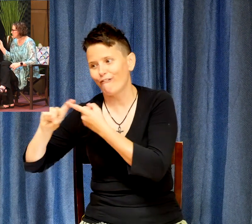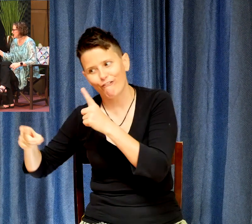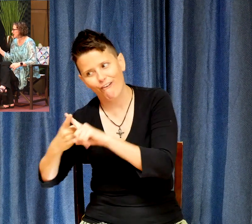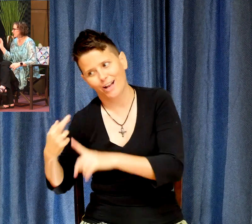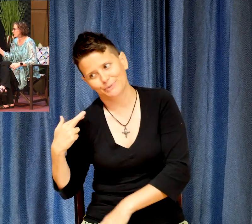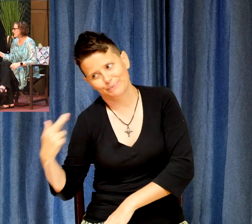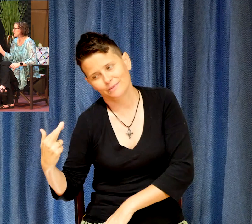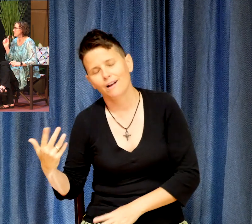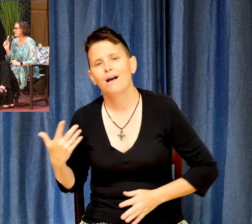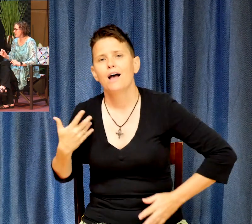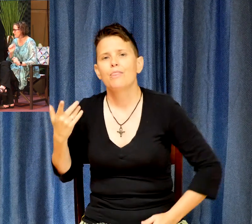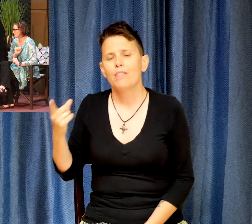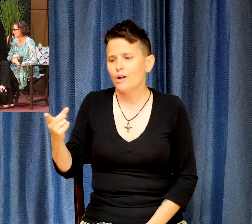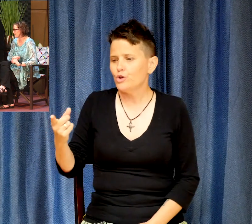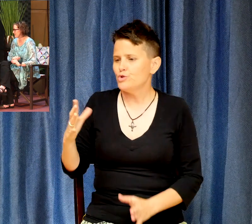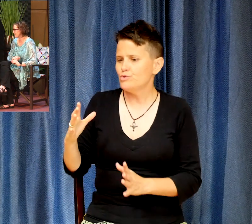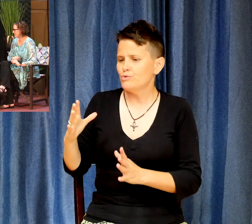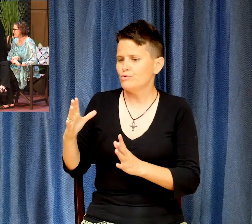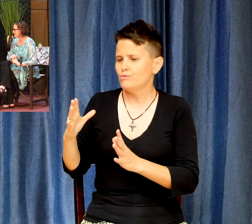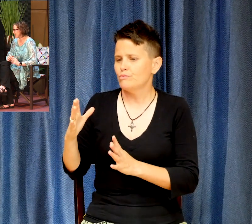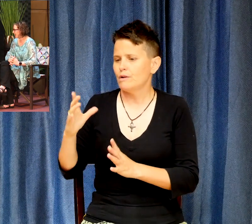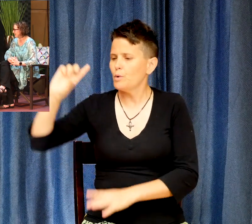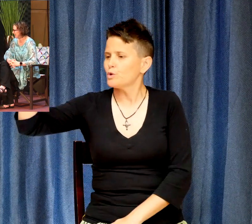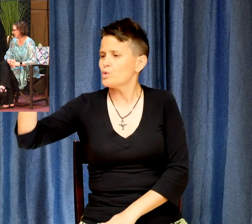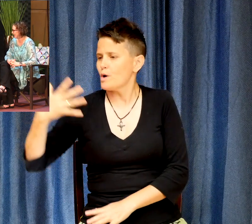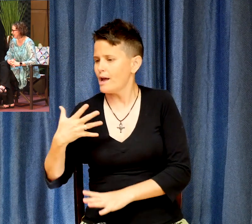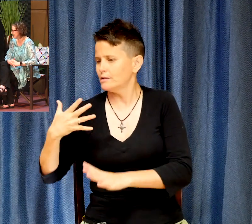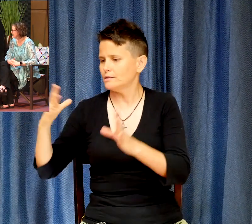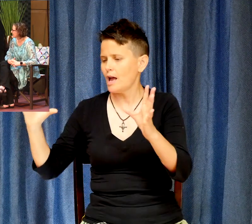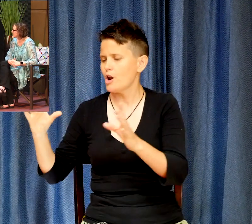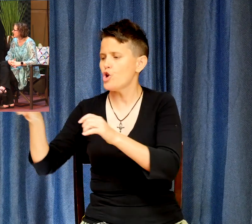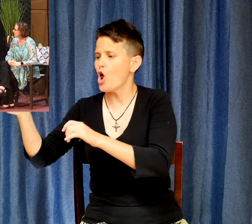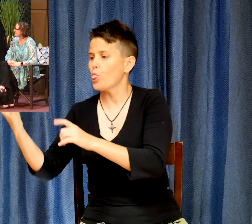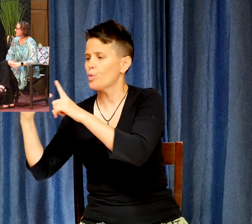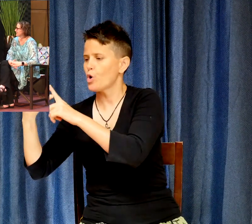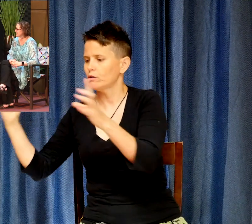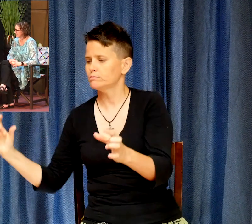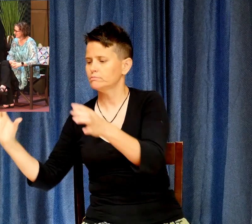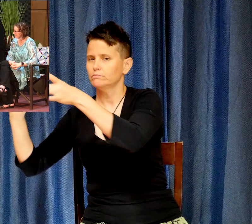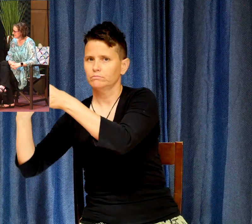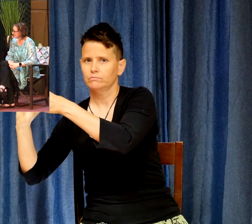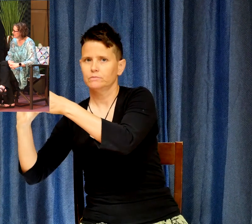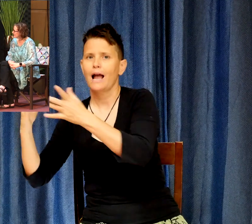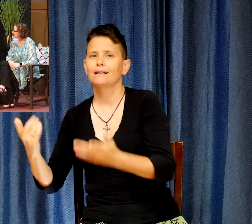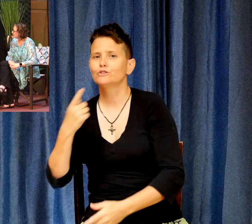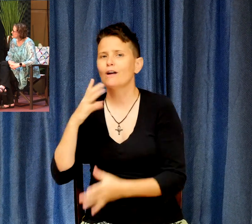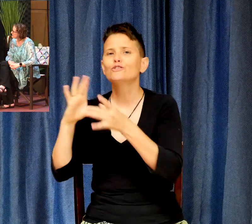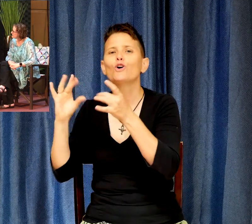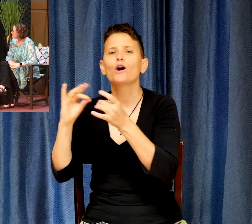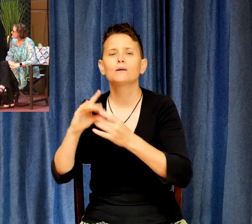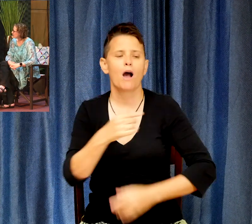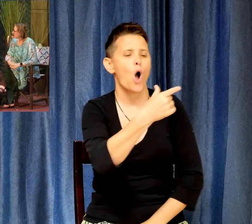you combine grace with another word. Yes, grit. Yeah. So in my podcast, I talk a lot about grit and grace.